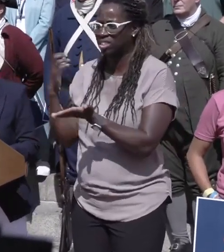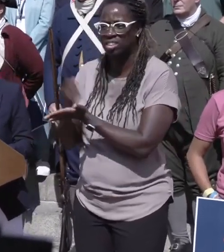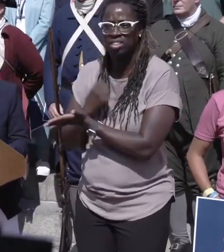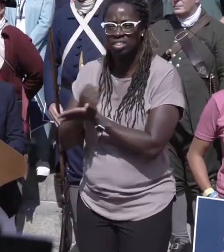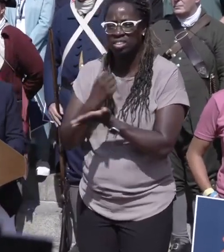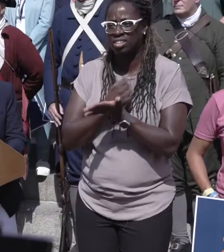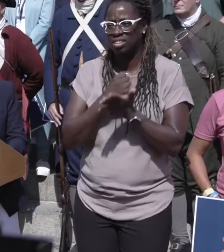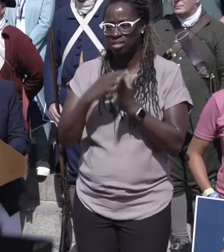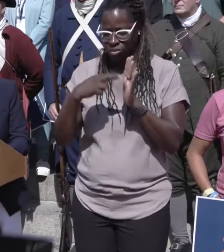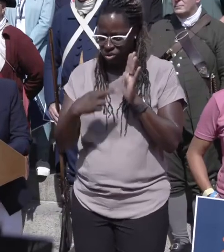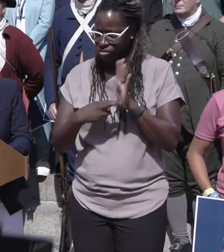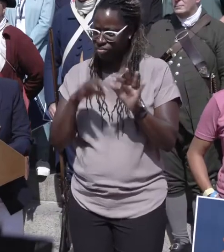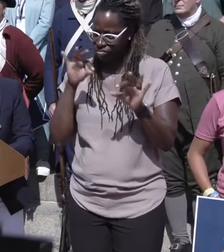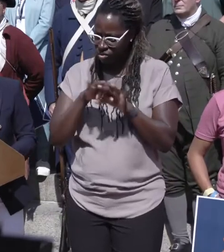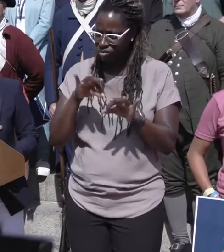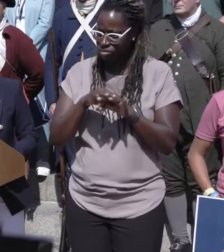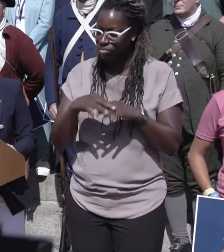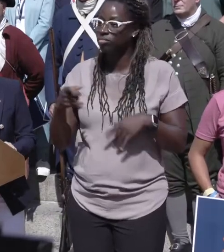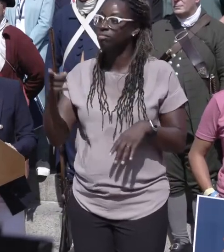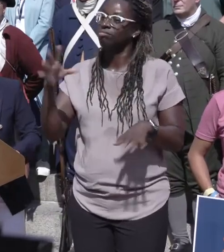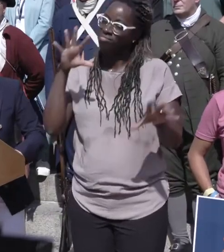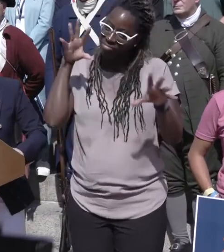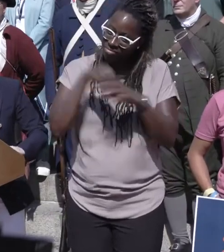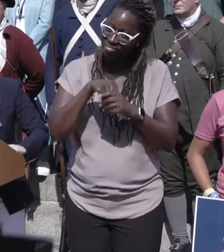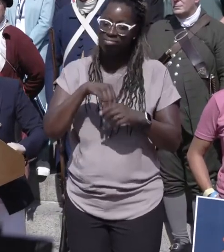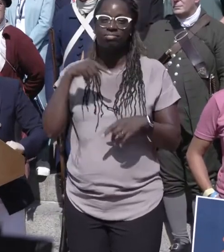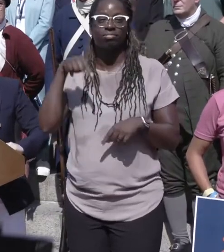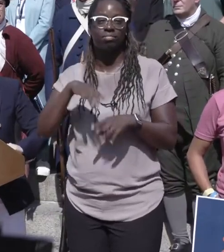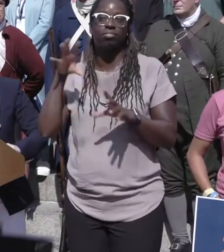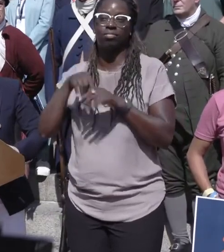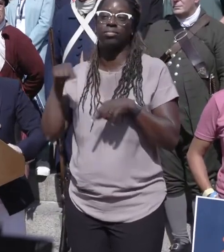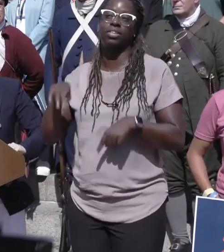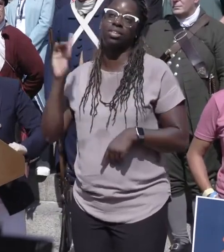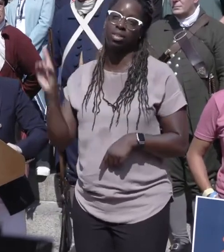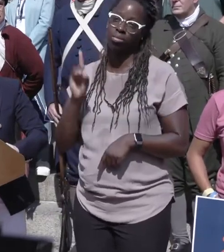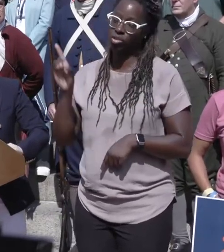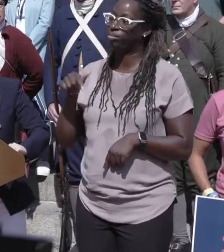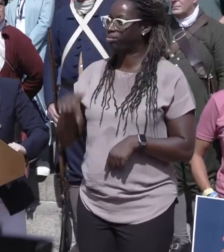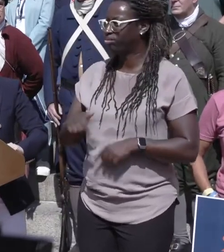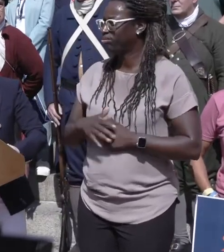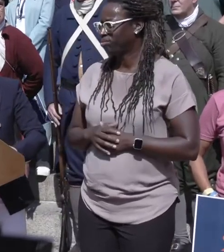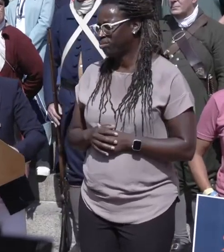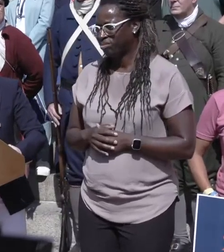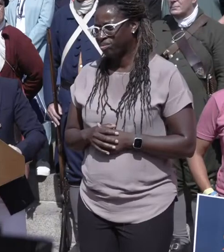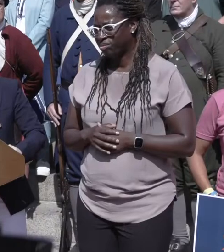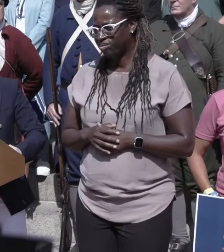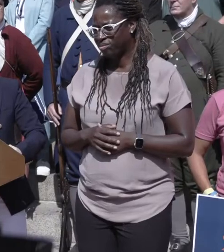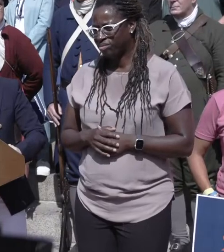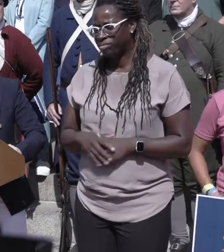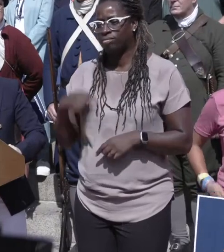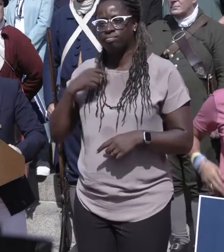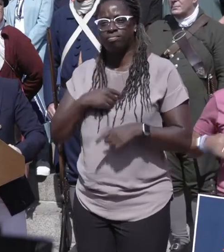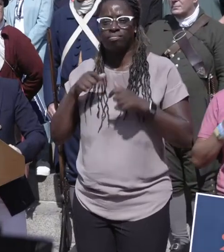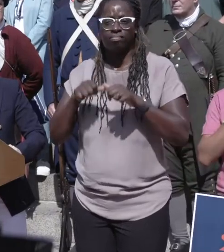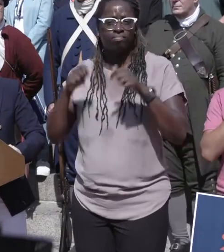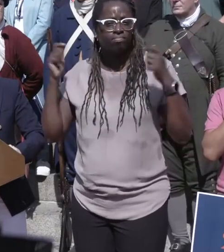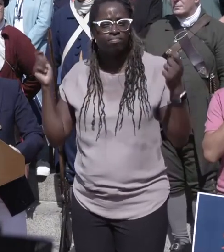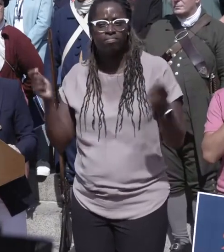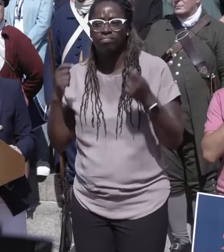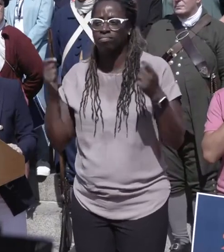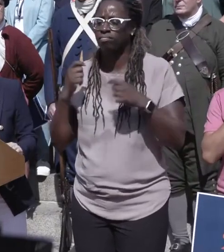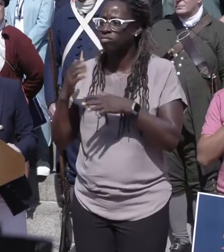great democracy. Today, as we begin the celebrations, and we also share news about how we're growing this